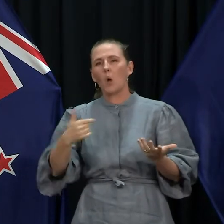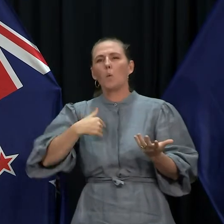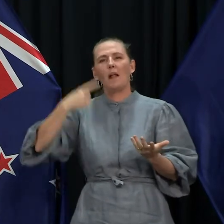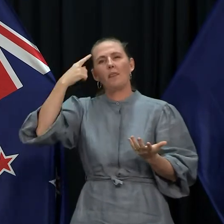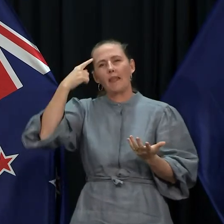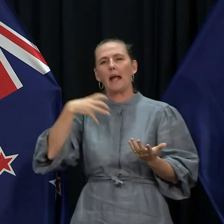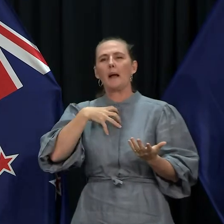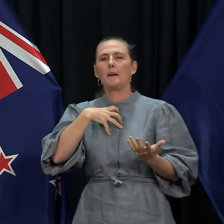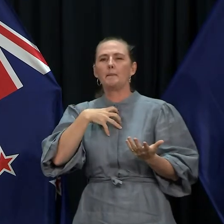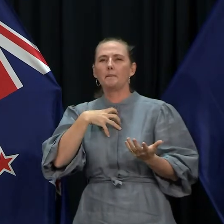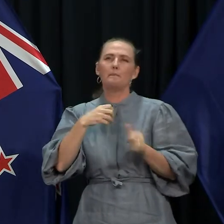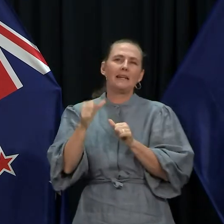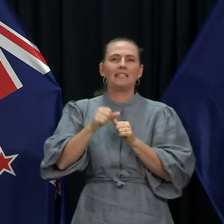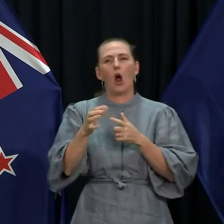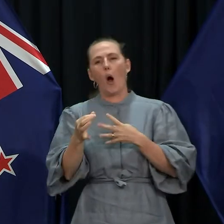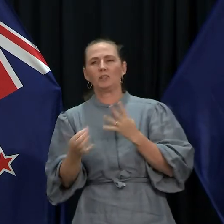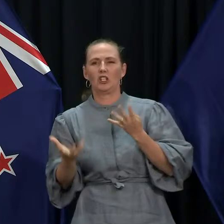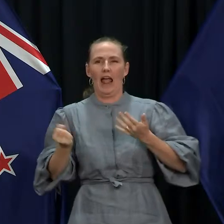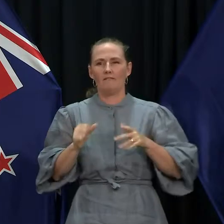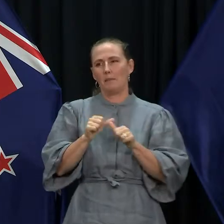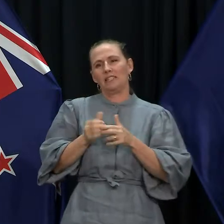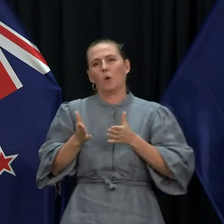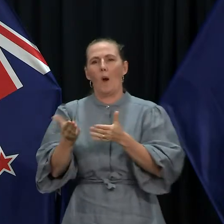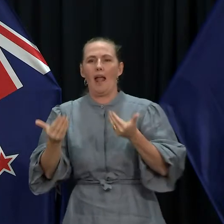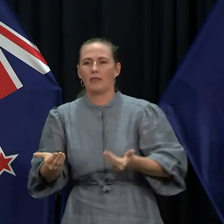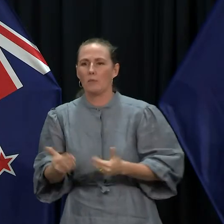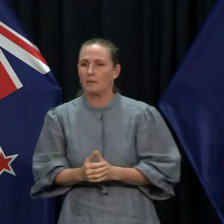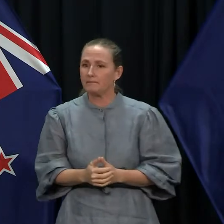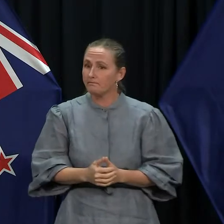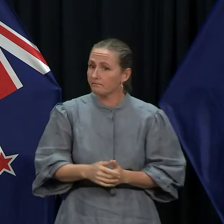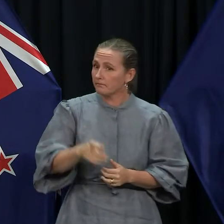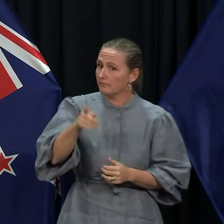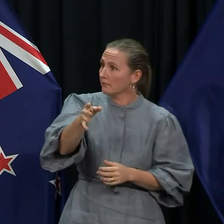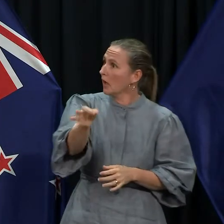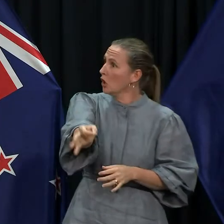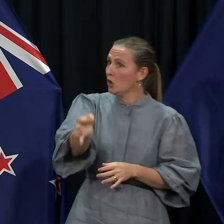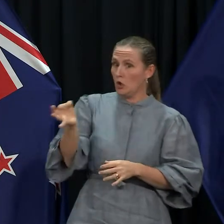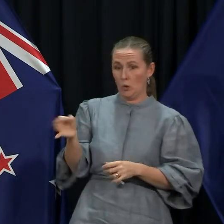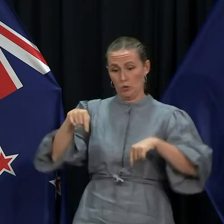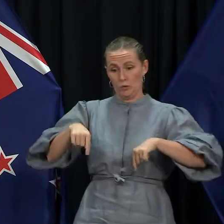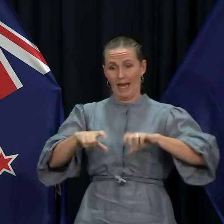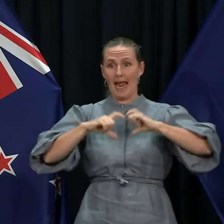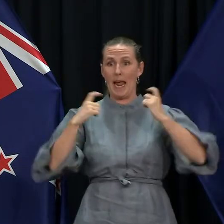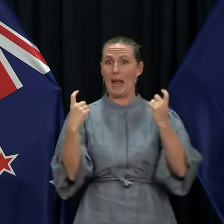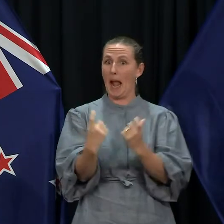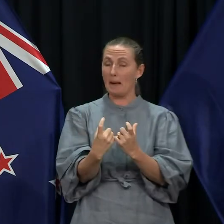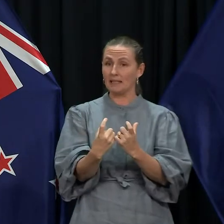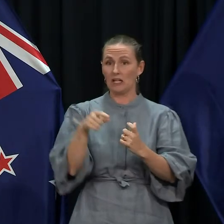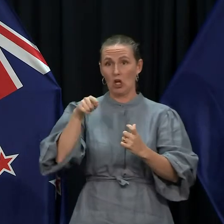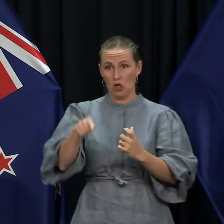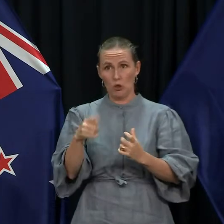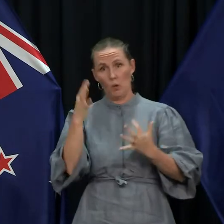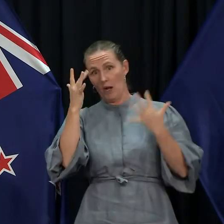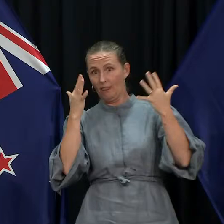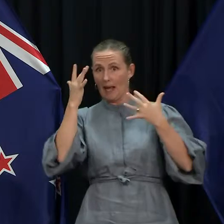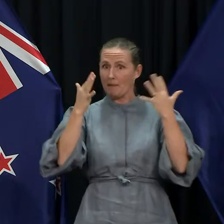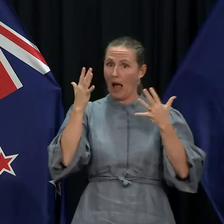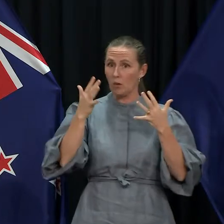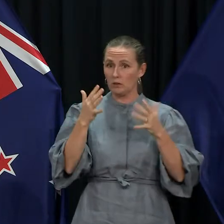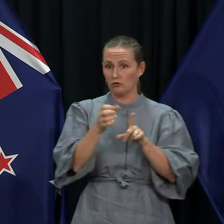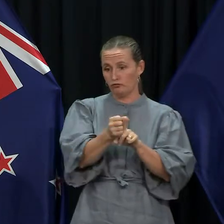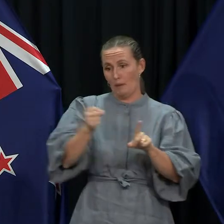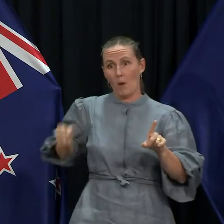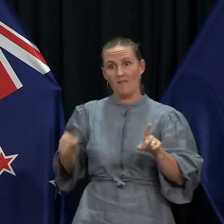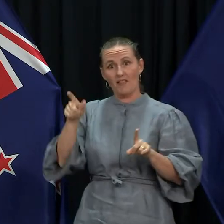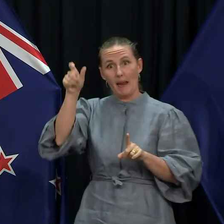this stage. Did you consider it at Cabinet today, removing the ambassador? And how else? No, we considered a range of what I would consider much